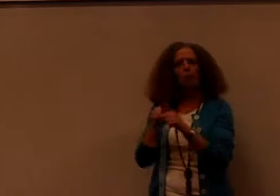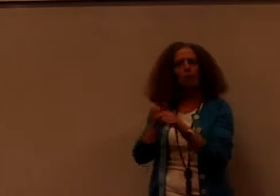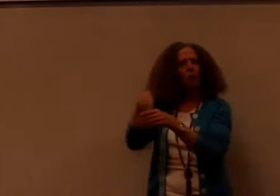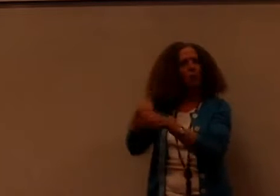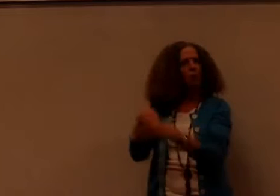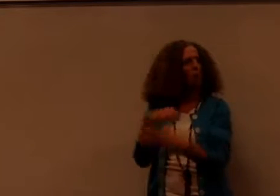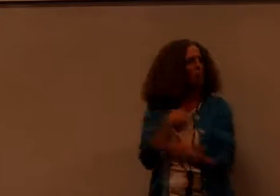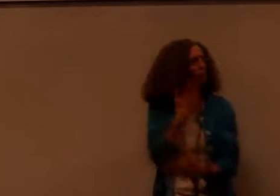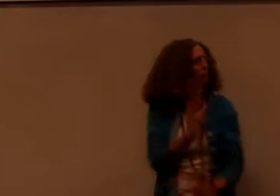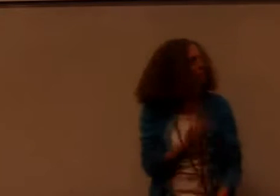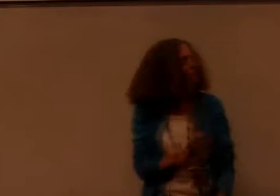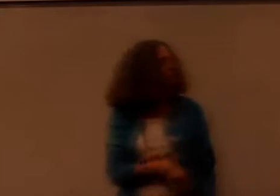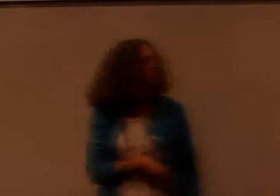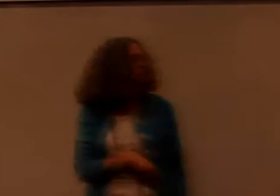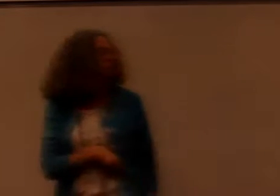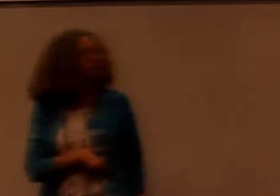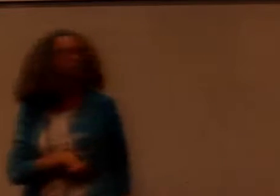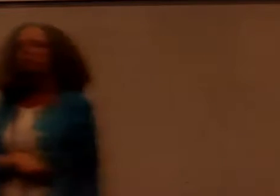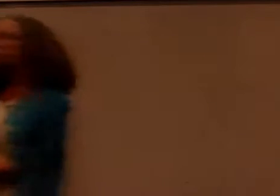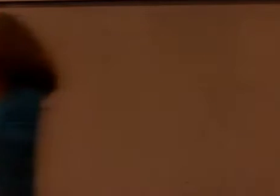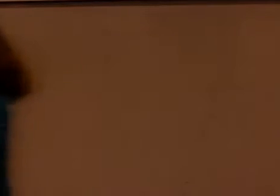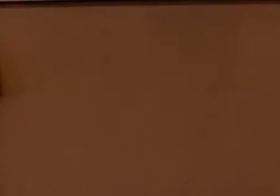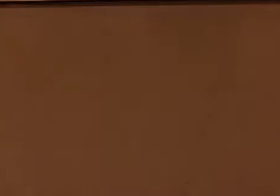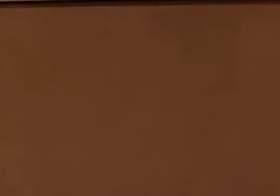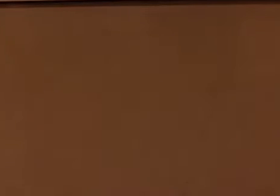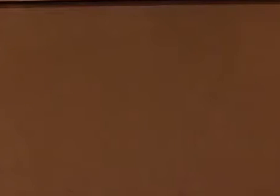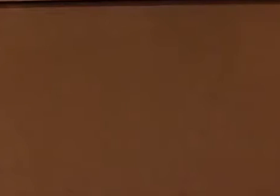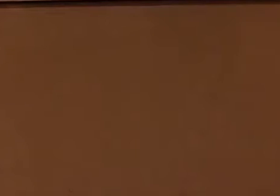someone, coder involved there?